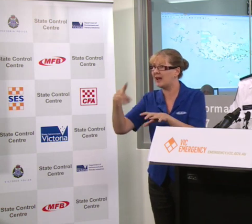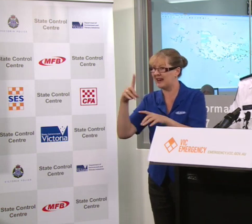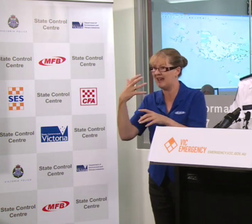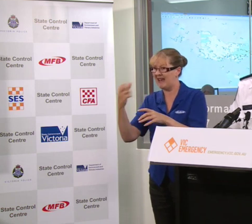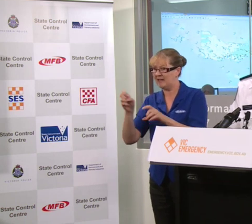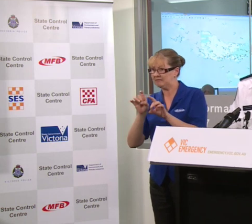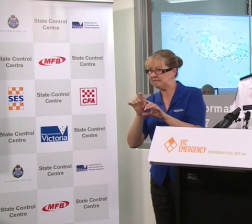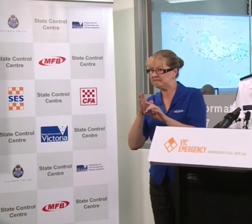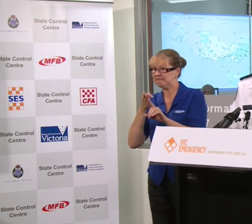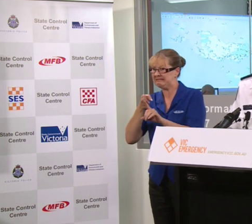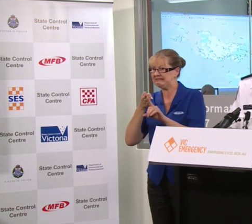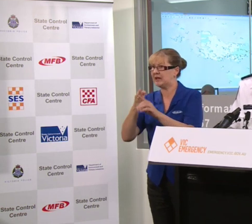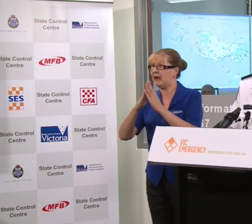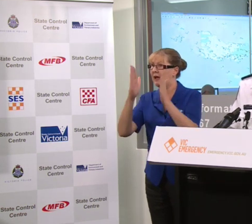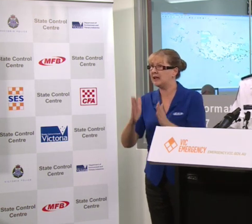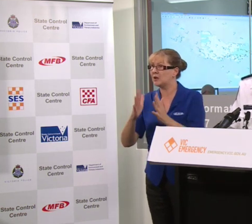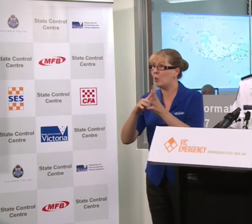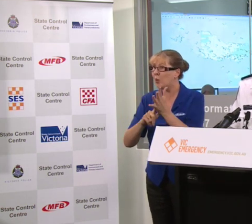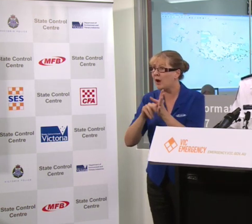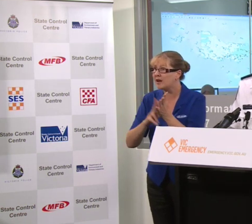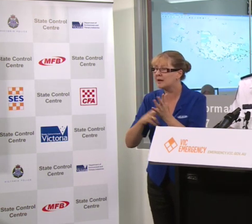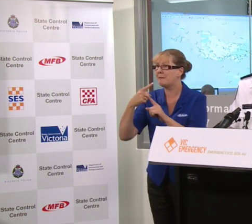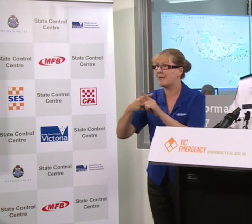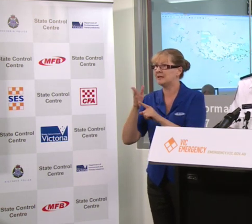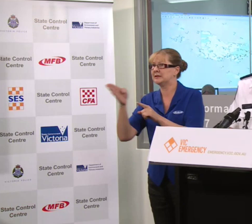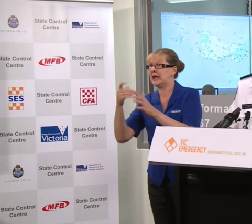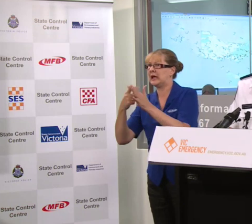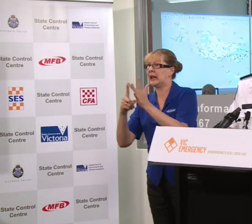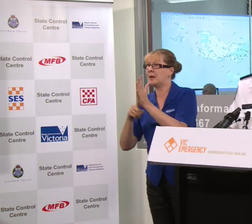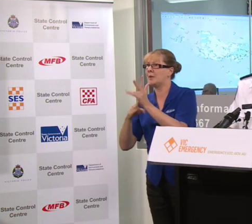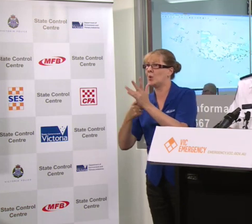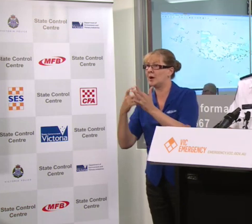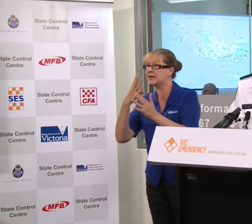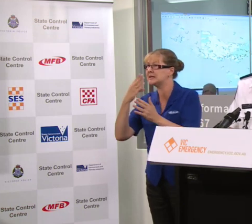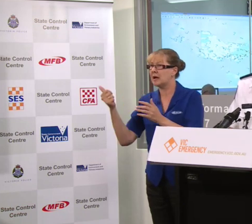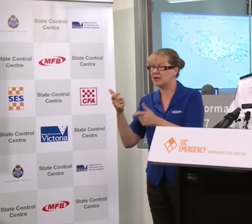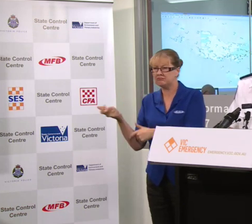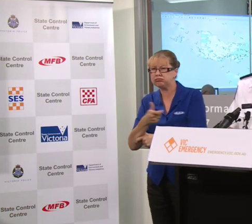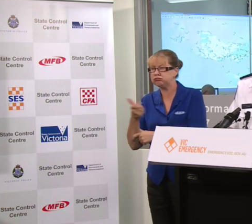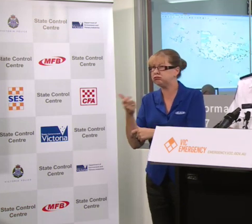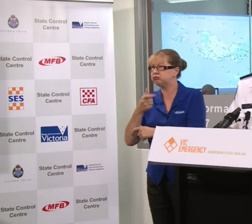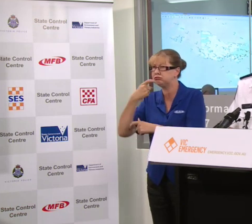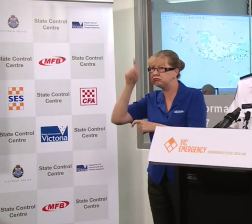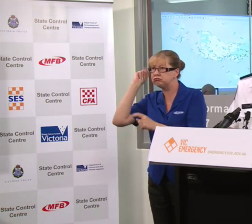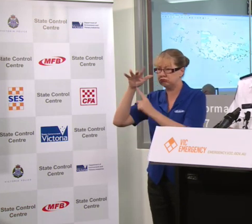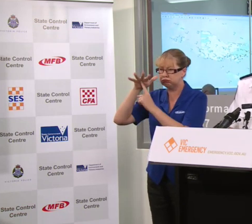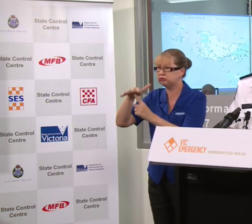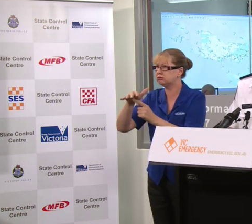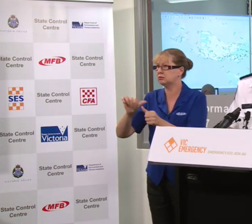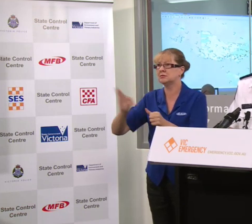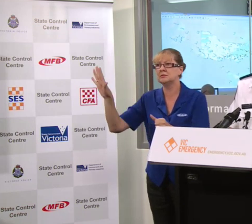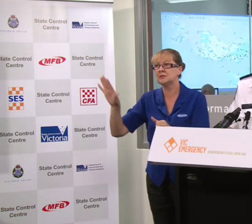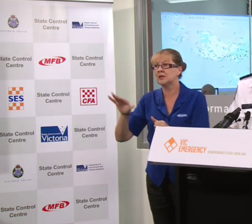area and likewise the Kilmore area. Some of the firefighting was exceptional. The efforts